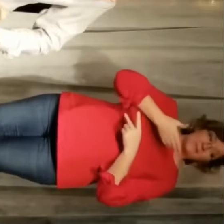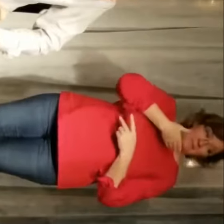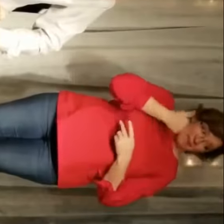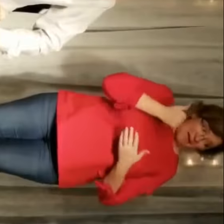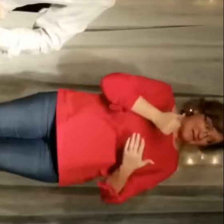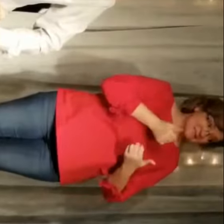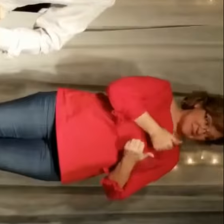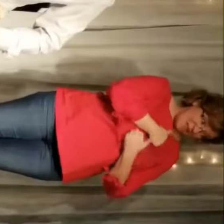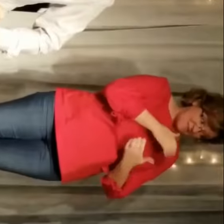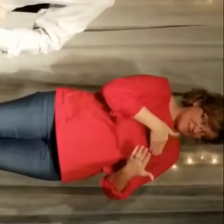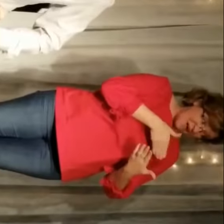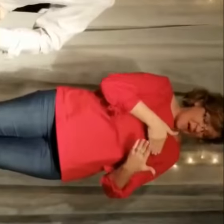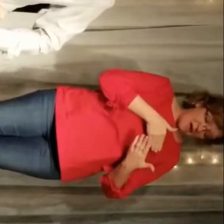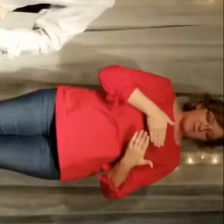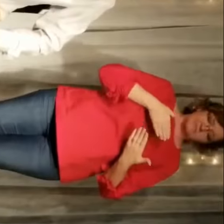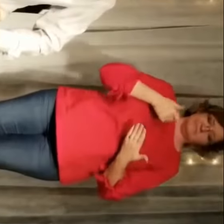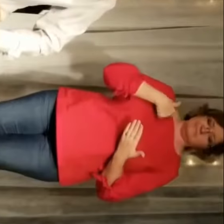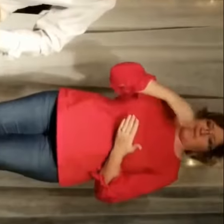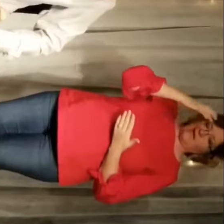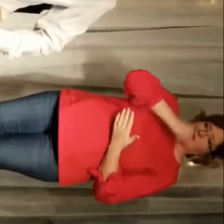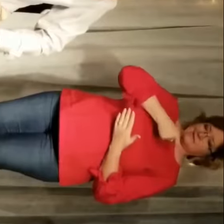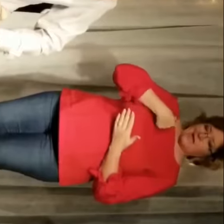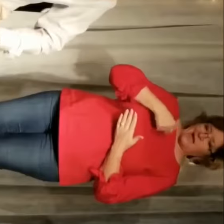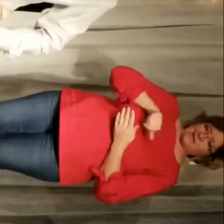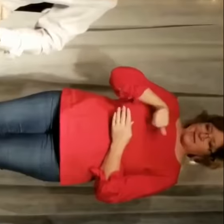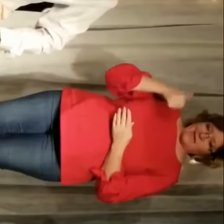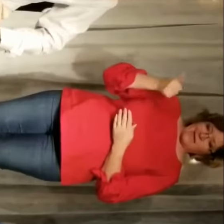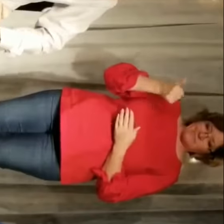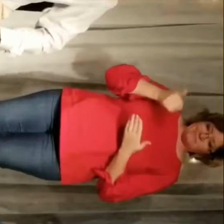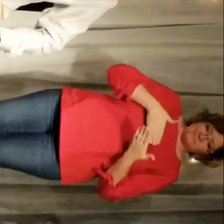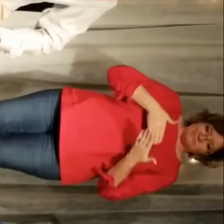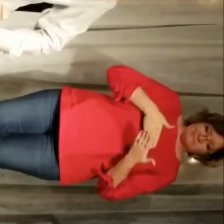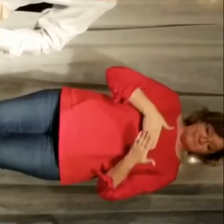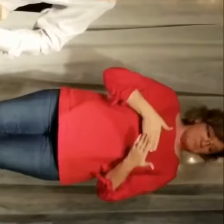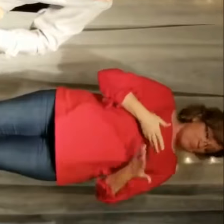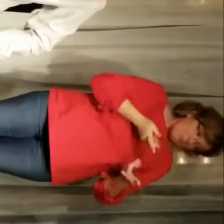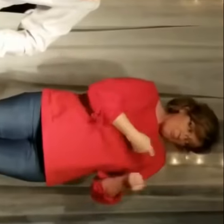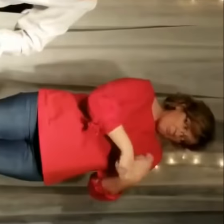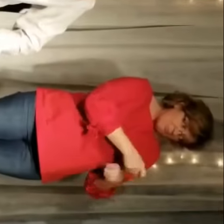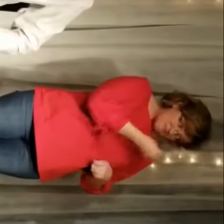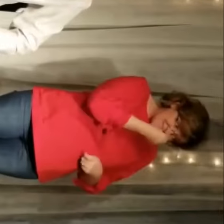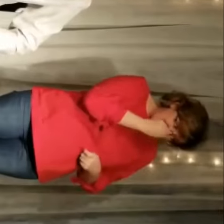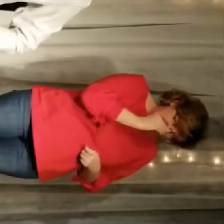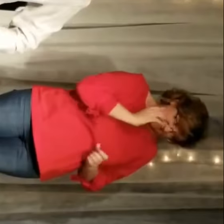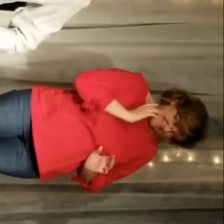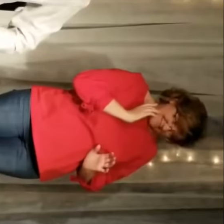Guess I've got some rewriting to do. Or, instead, how about a dozen roses?